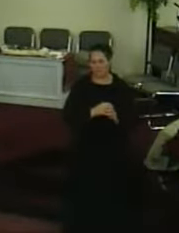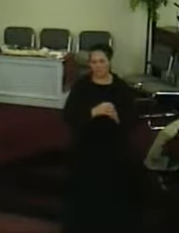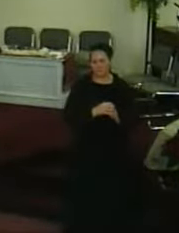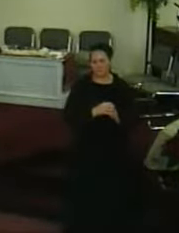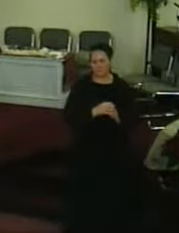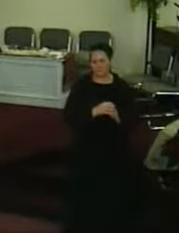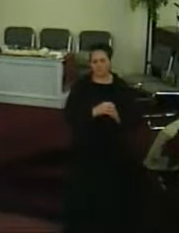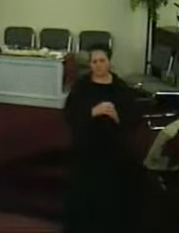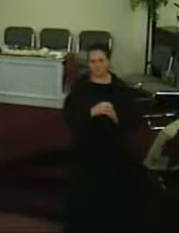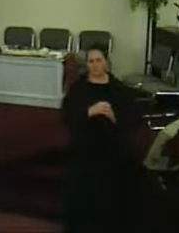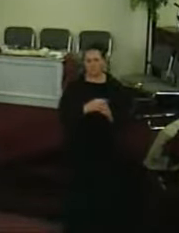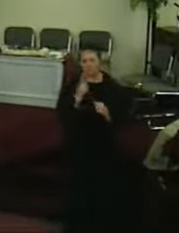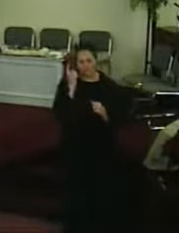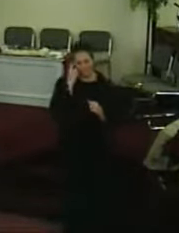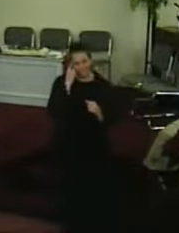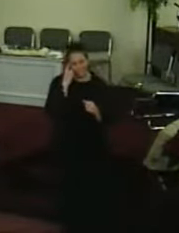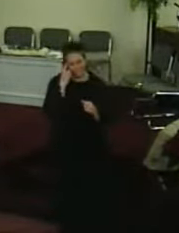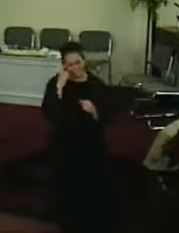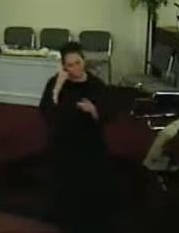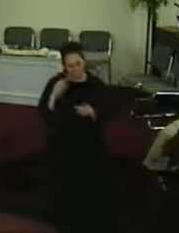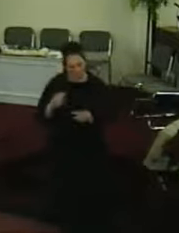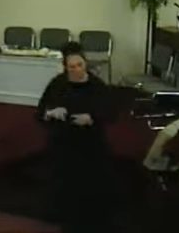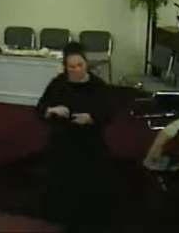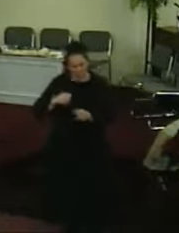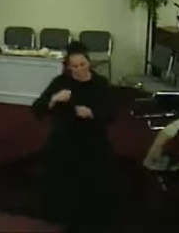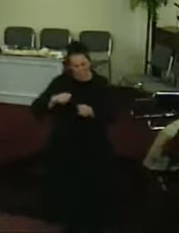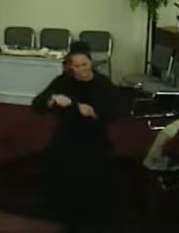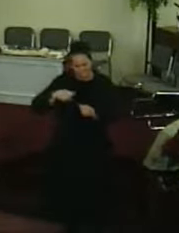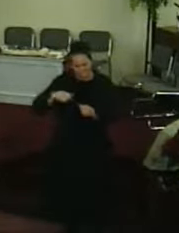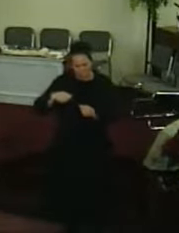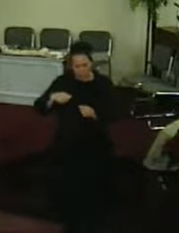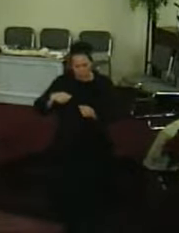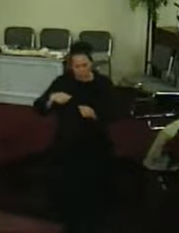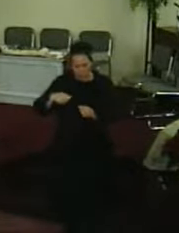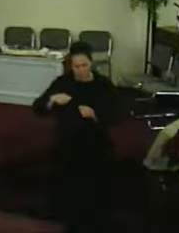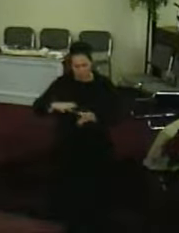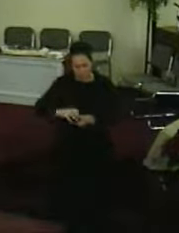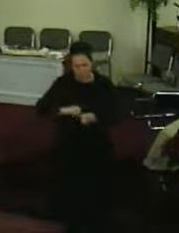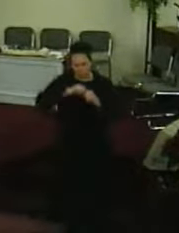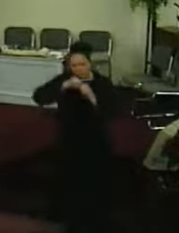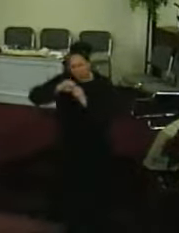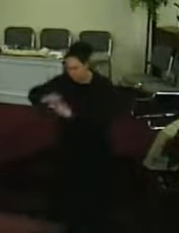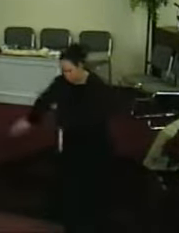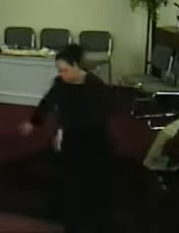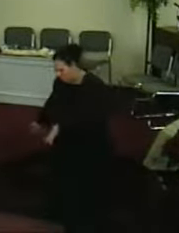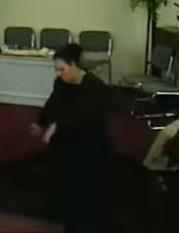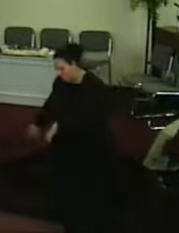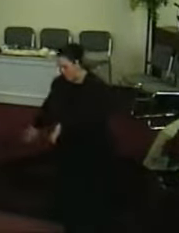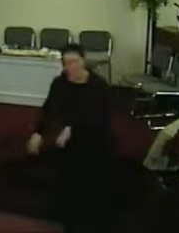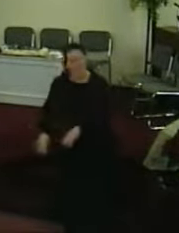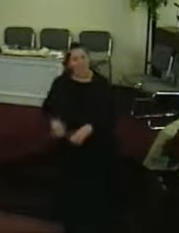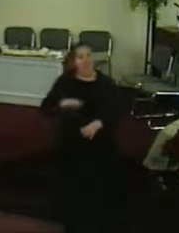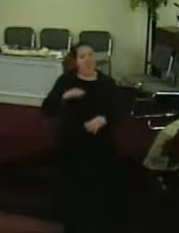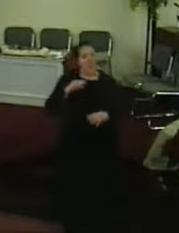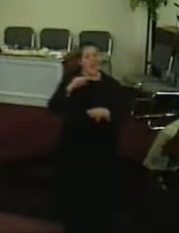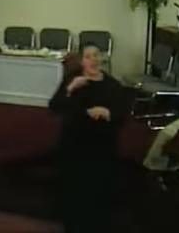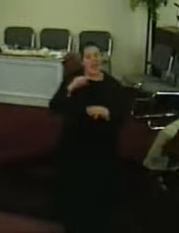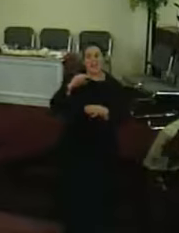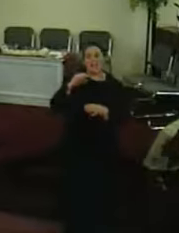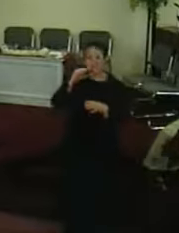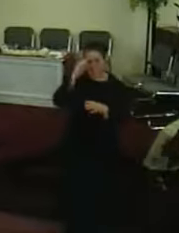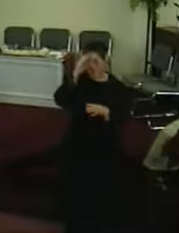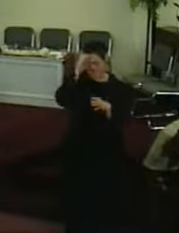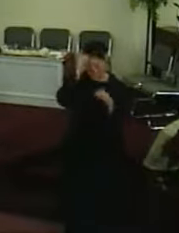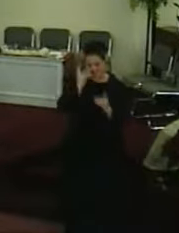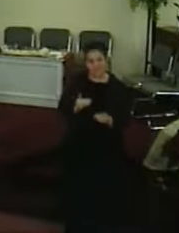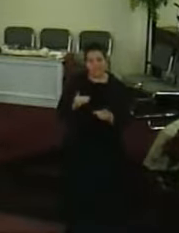microscope and insist on a life of magnifying the Lord, and you get used to looking at things